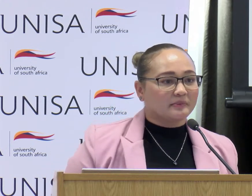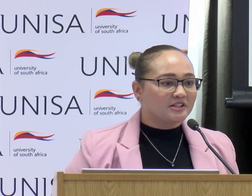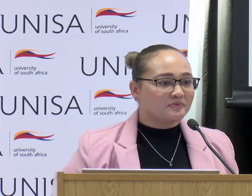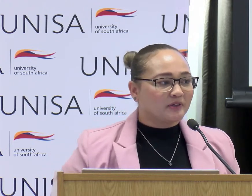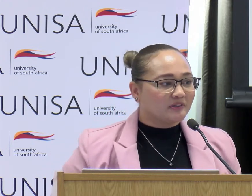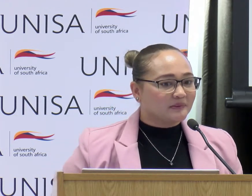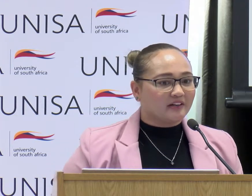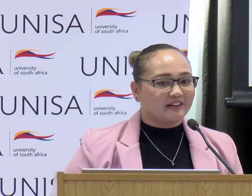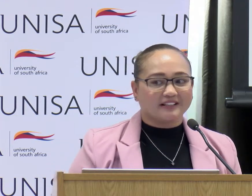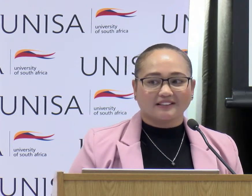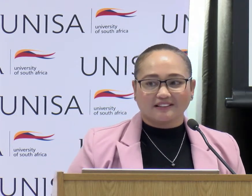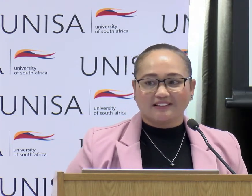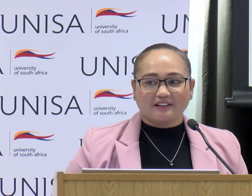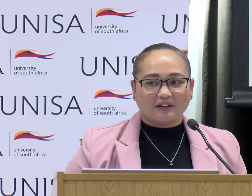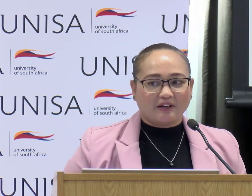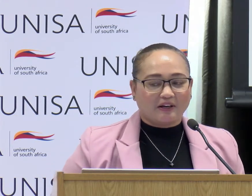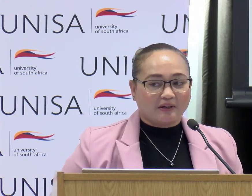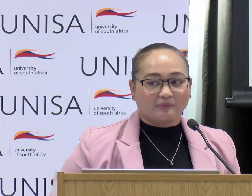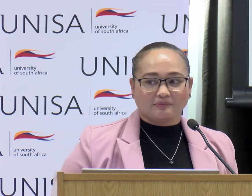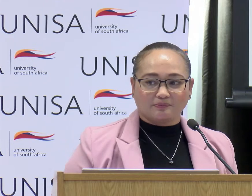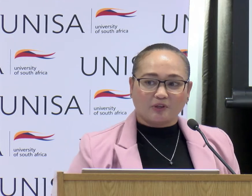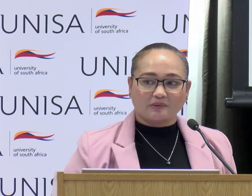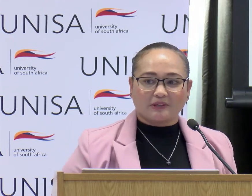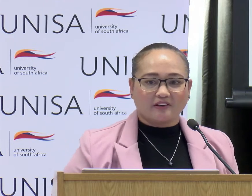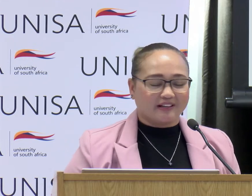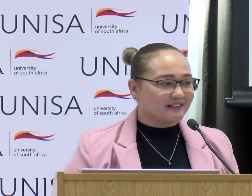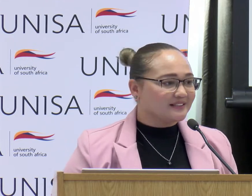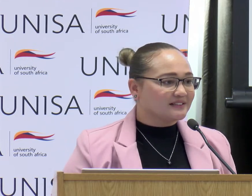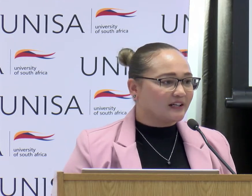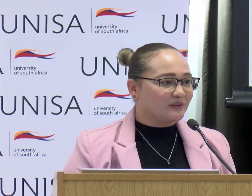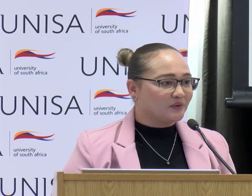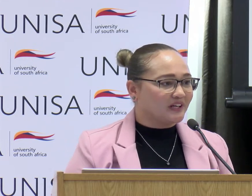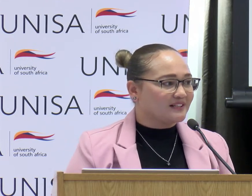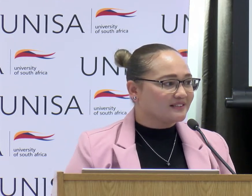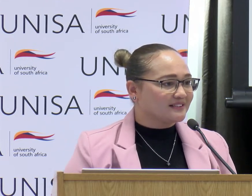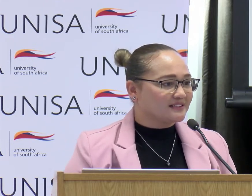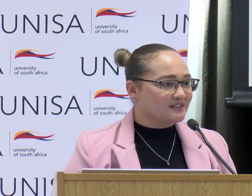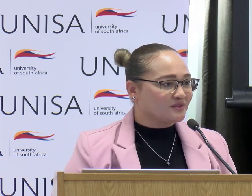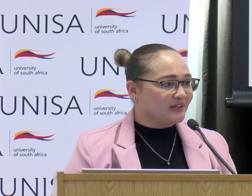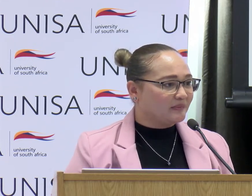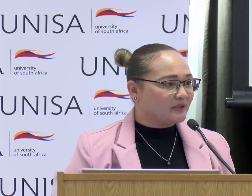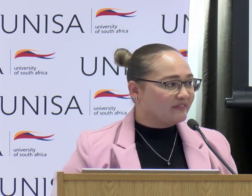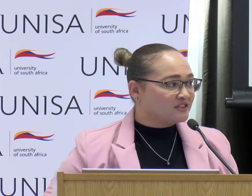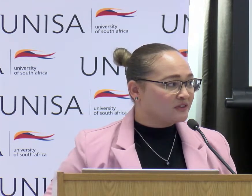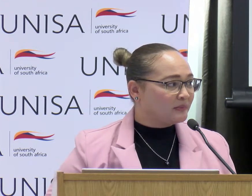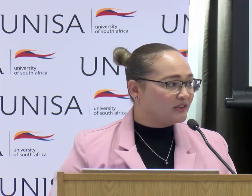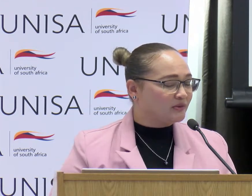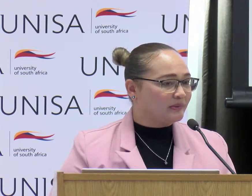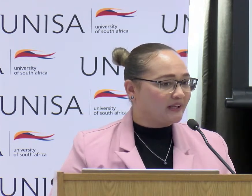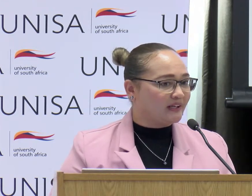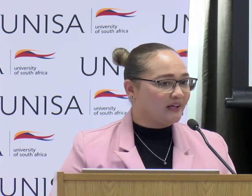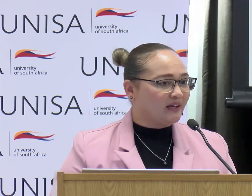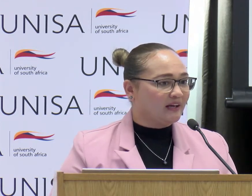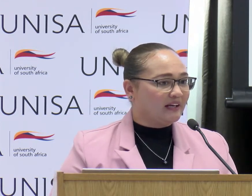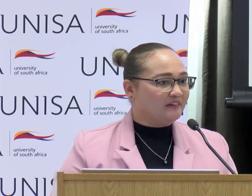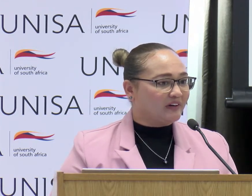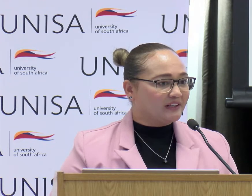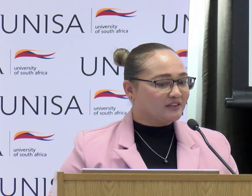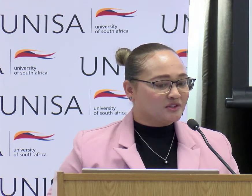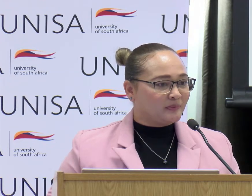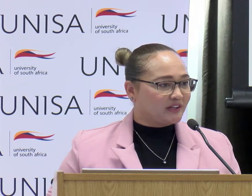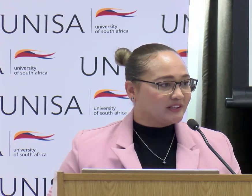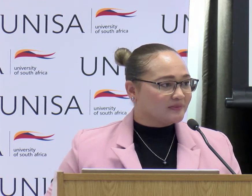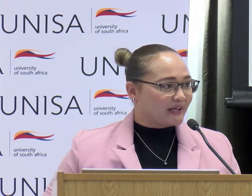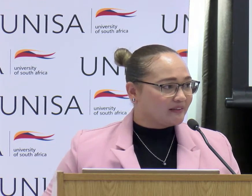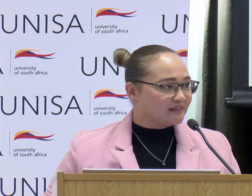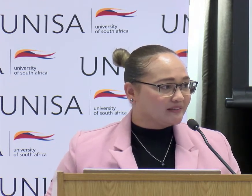Thank you so much, Program Director. Program directors and organizers, it's really a privilege for me to be invited